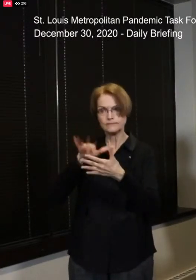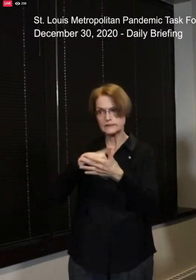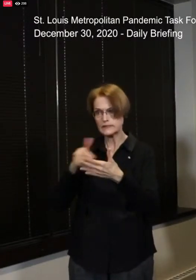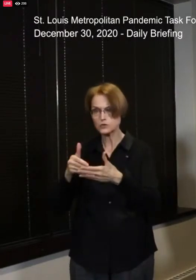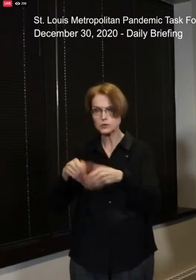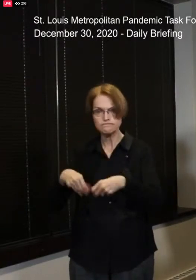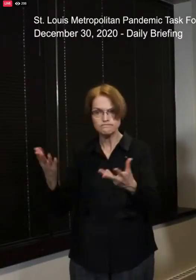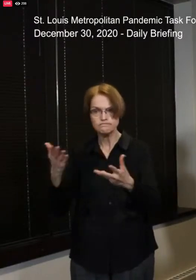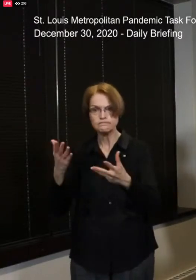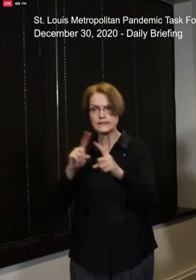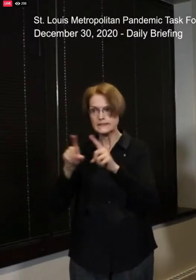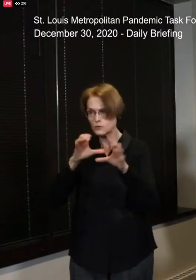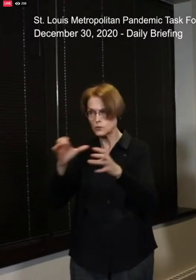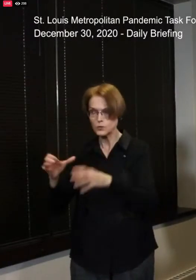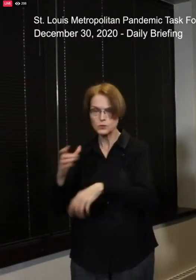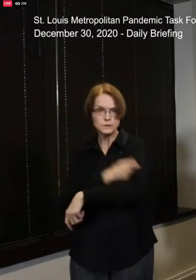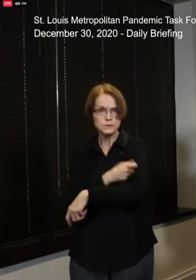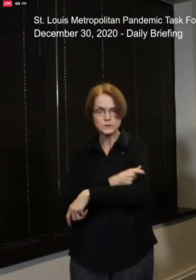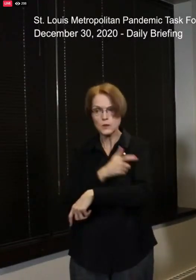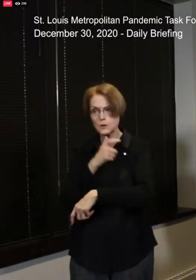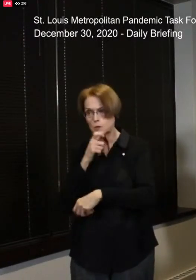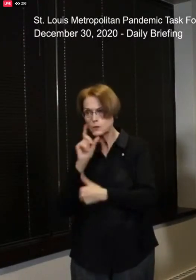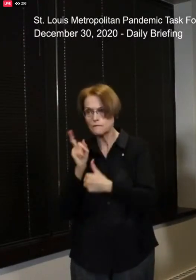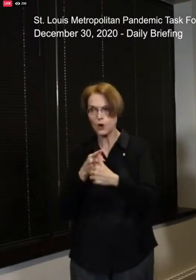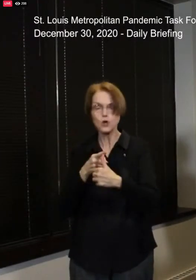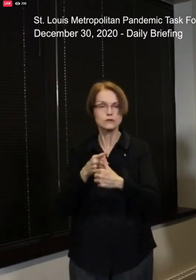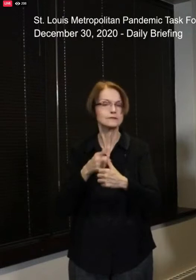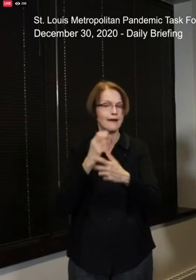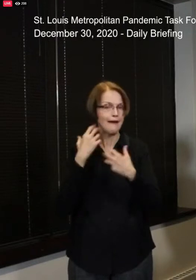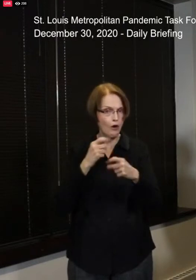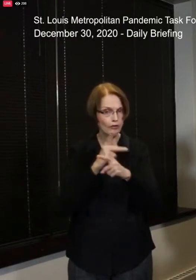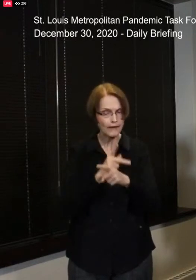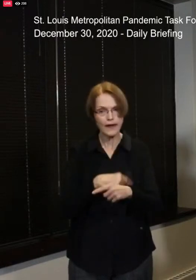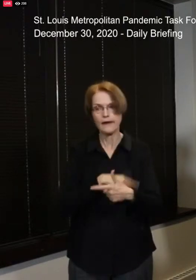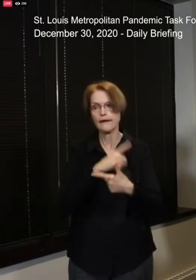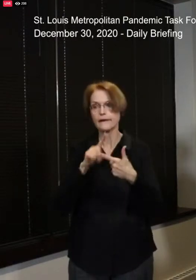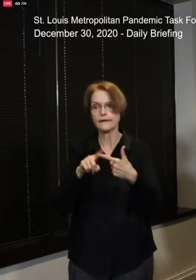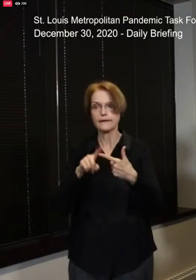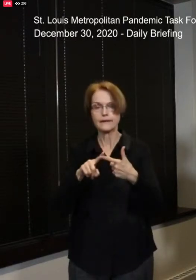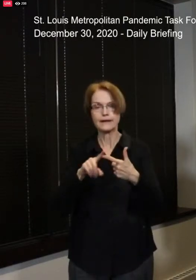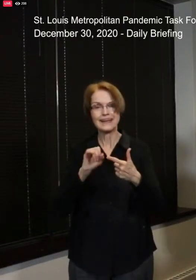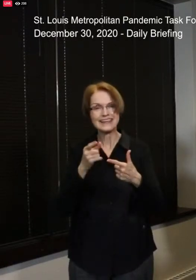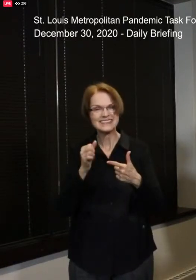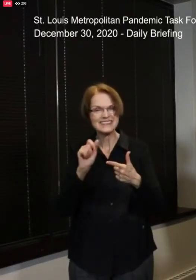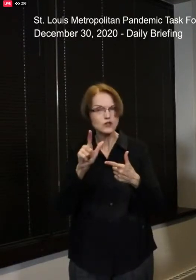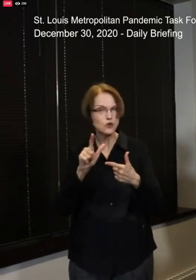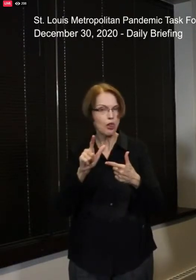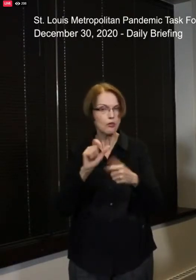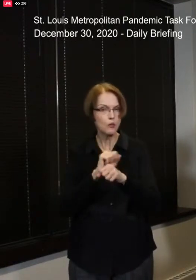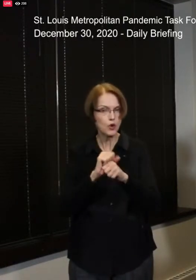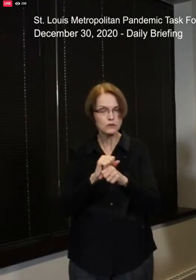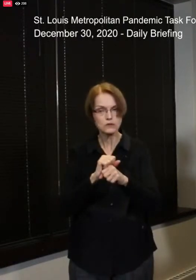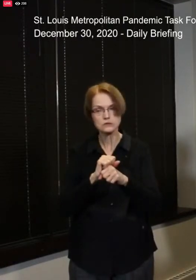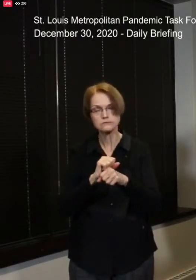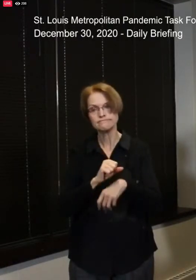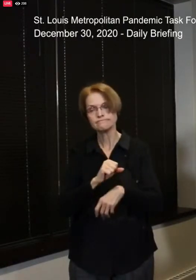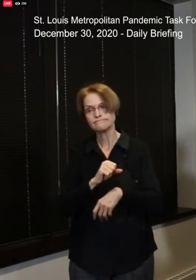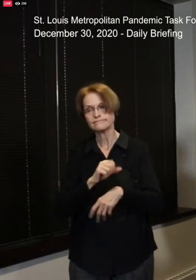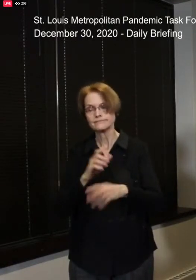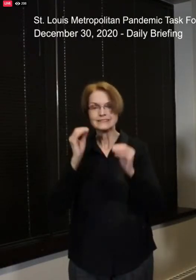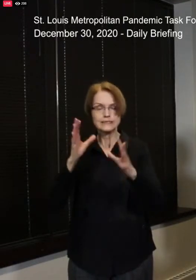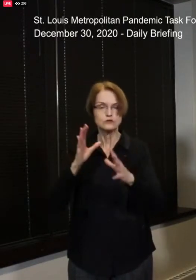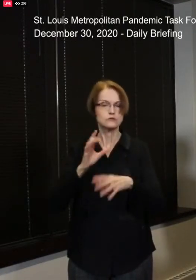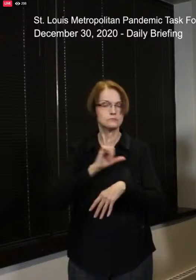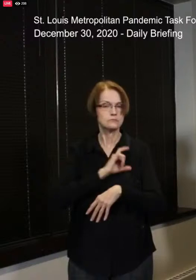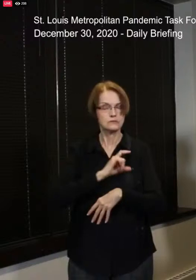different populations. Starting off with the healthcare staff, and then moving to essential workers, and then eventually to other people at